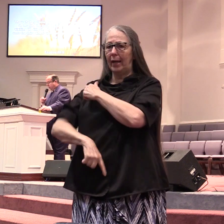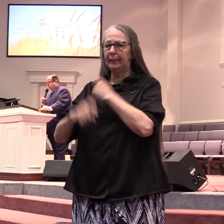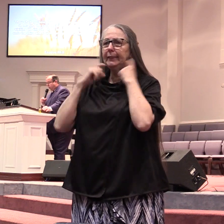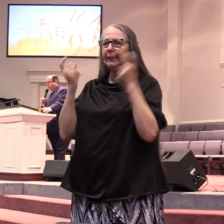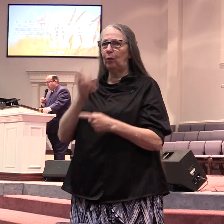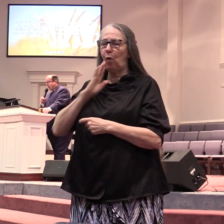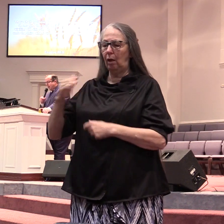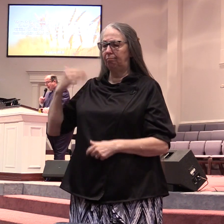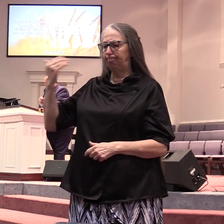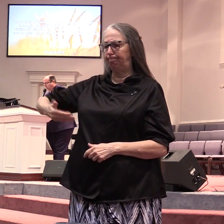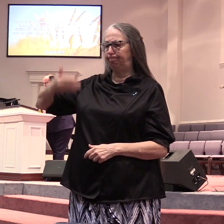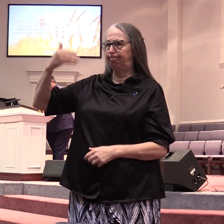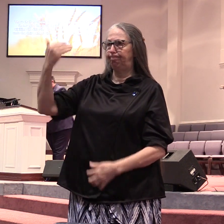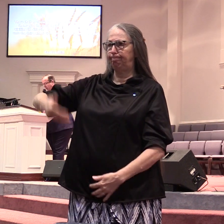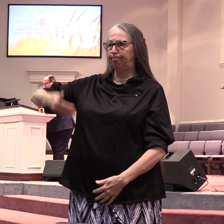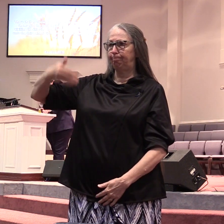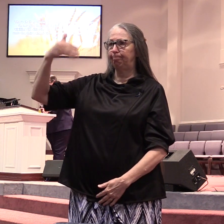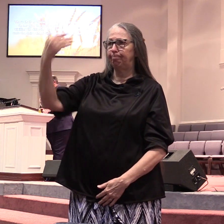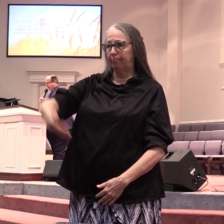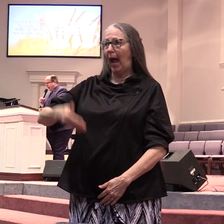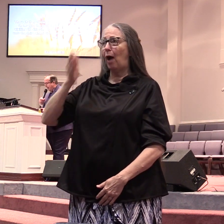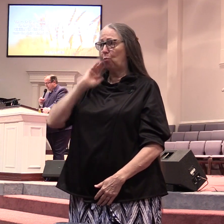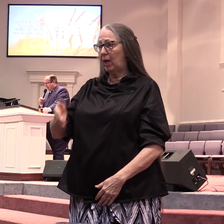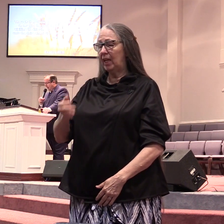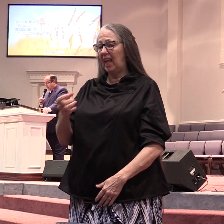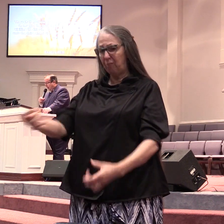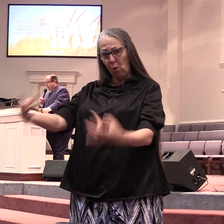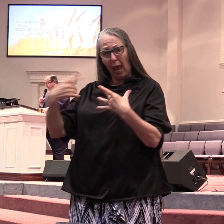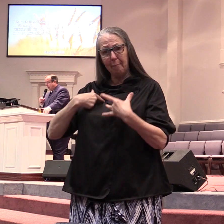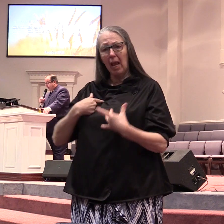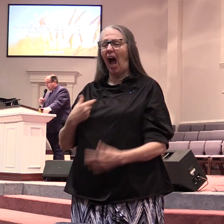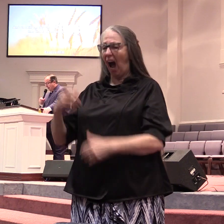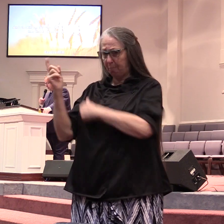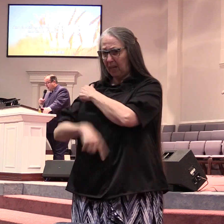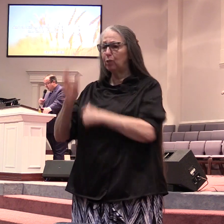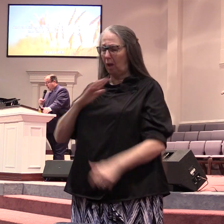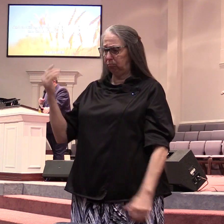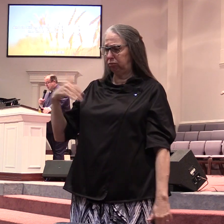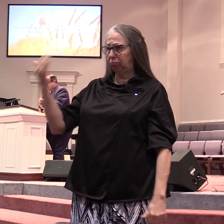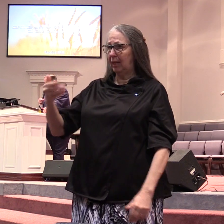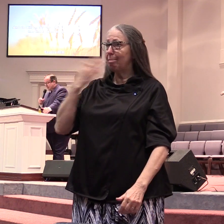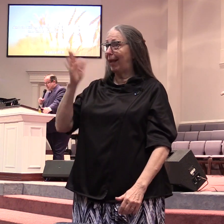children unto the third and fourth generation of them that hate me. And I'm glad the Bible doesn't stop right